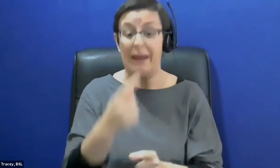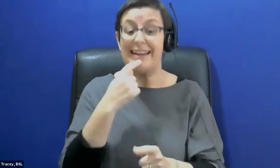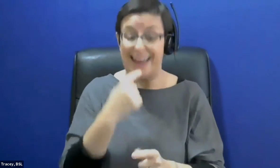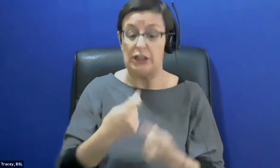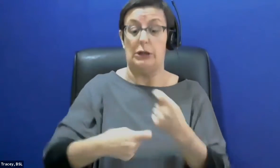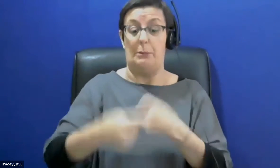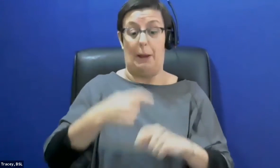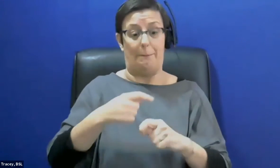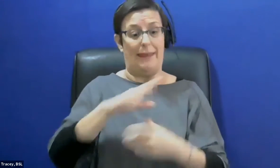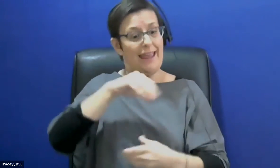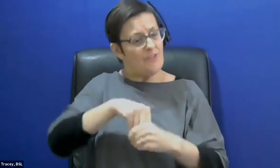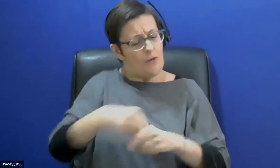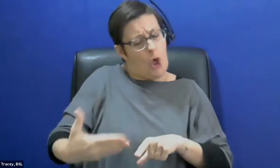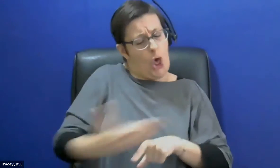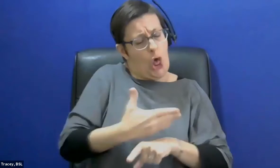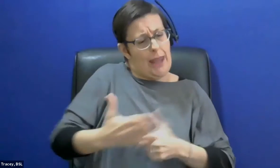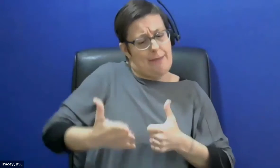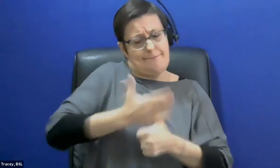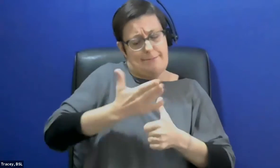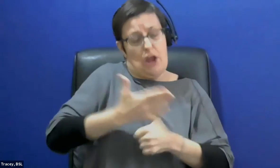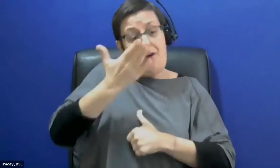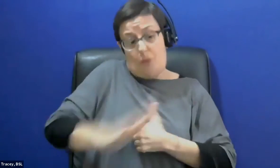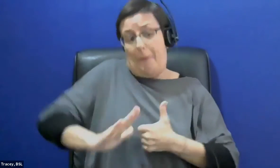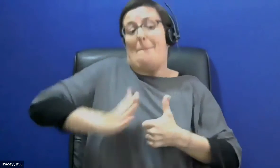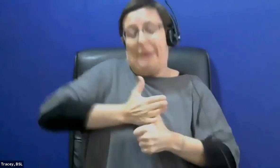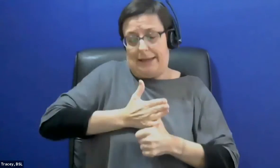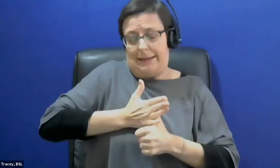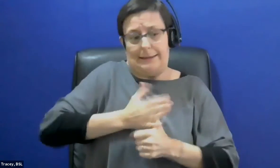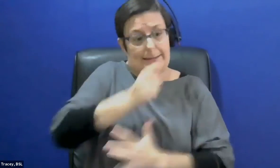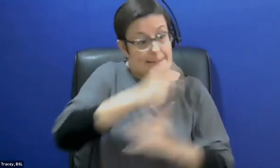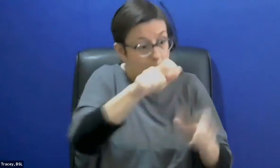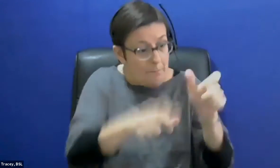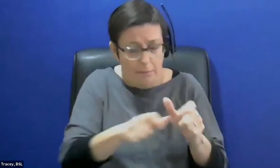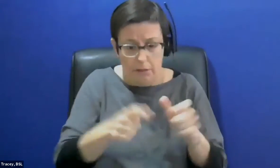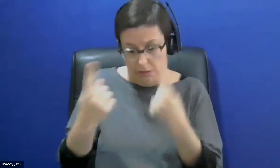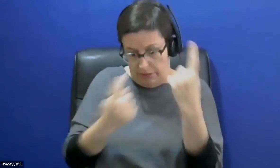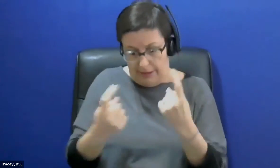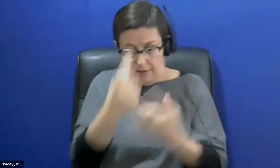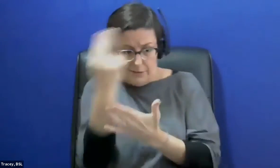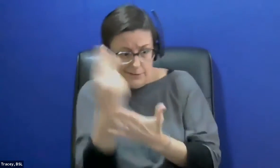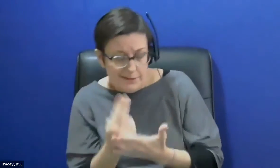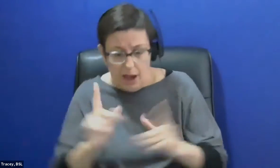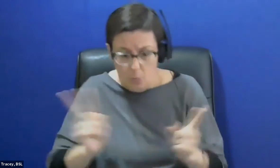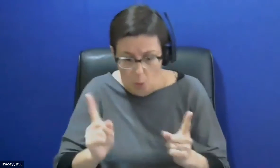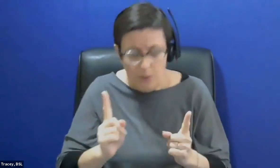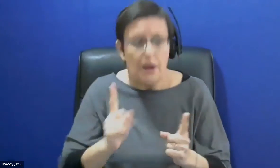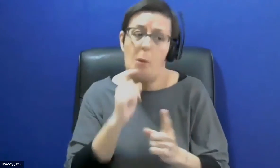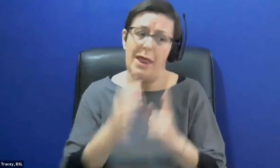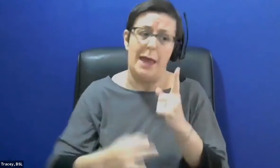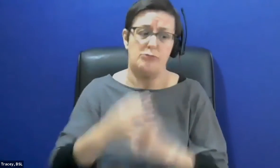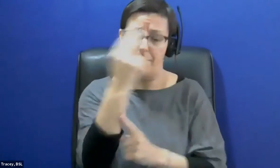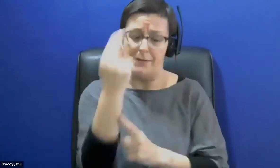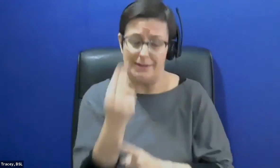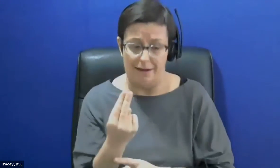inclusive design and accessibility measures from the beginning, you will have a much better design and much